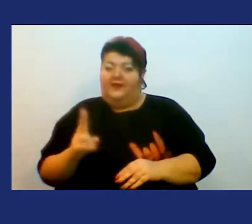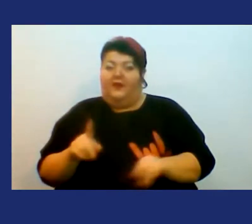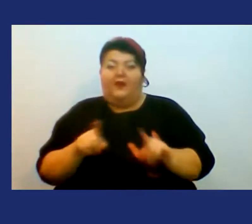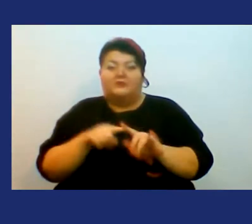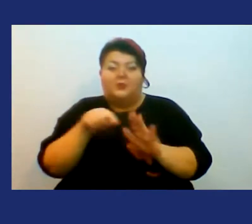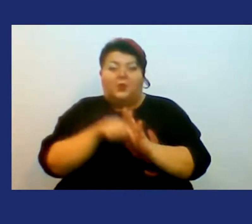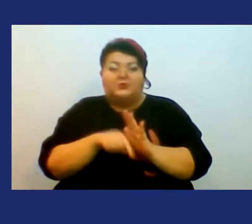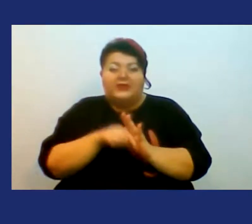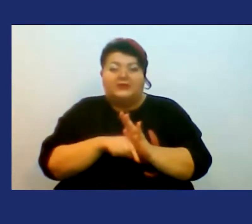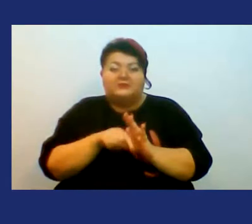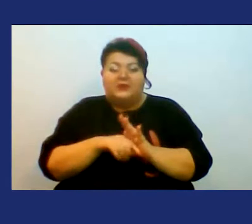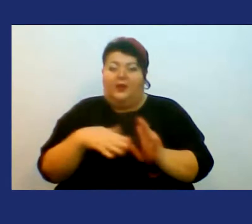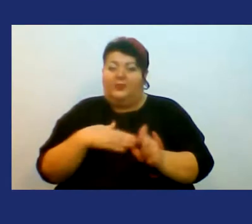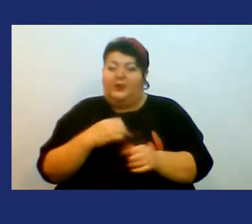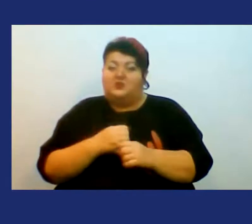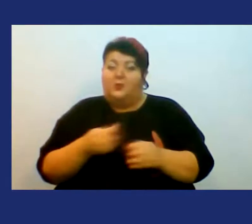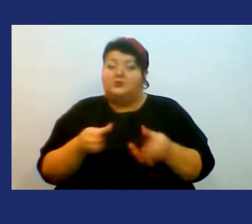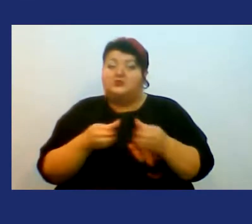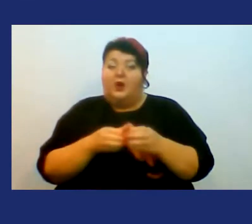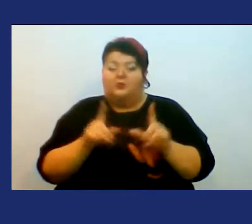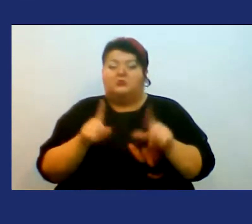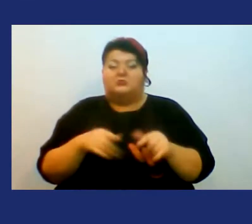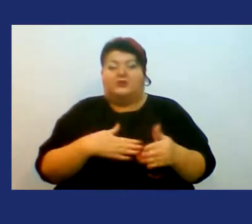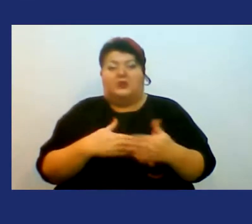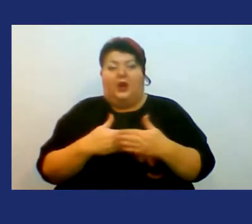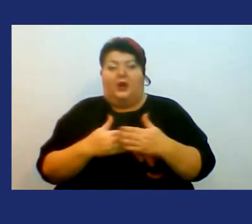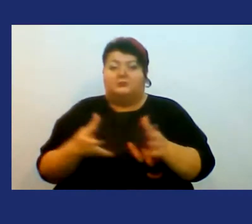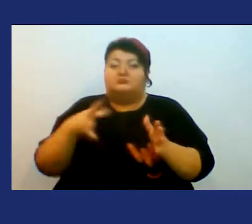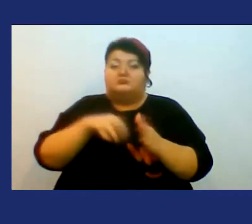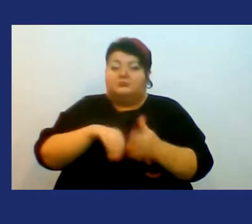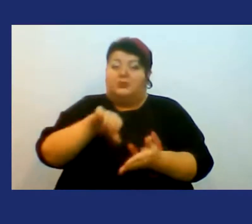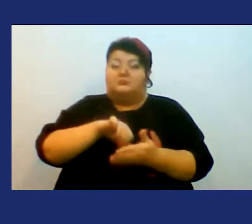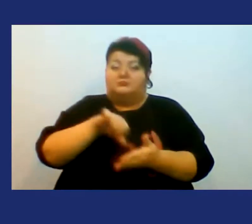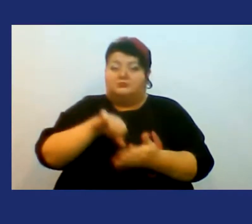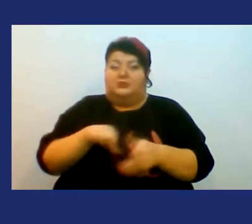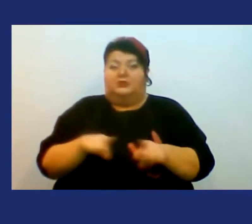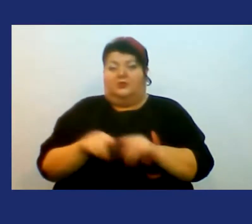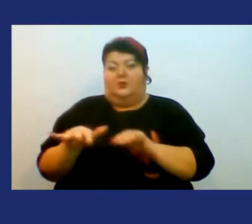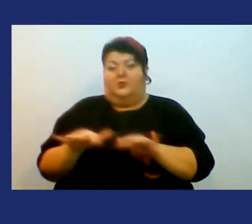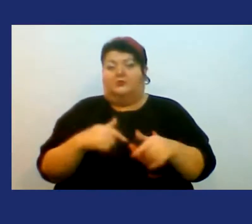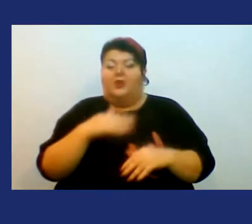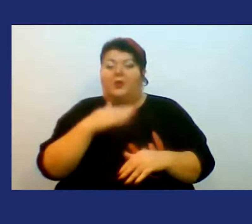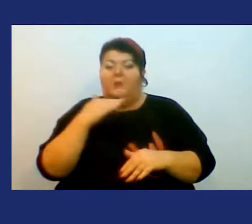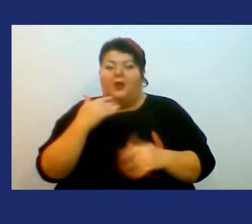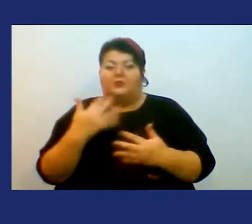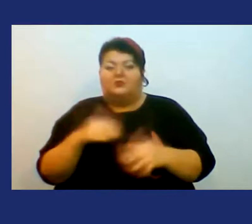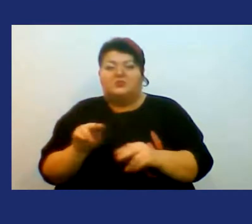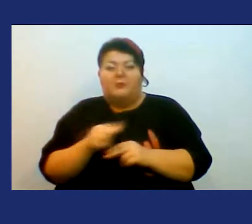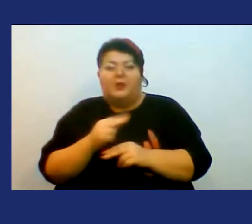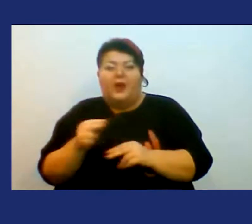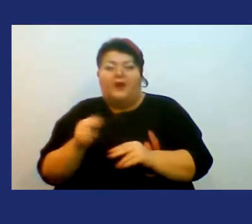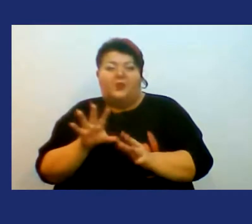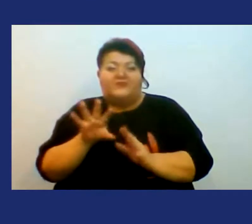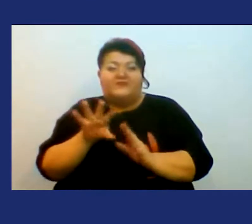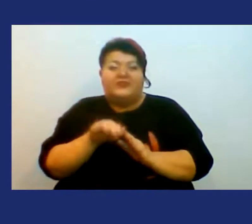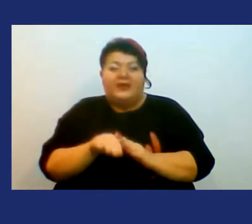the CEC bylaws, the regulations that could become instrumental.